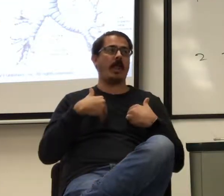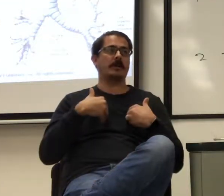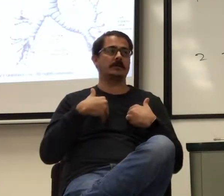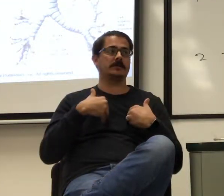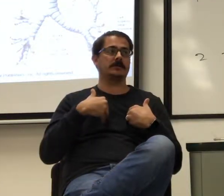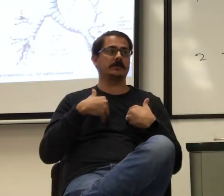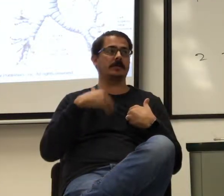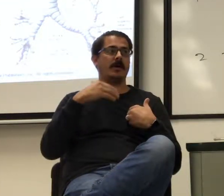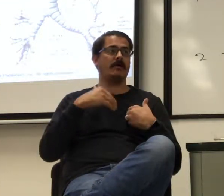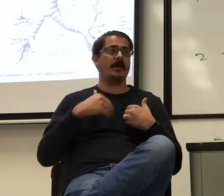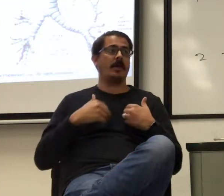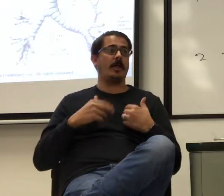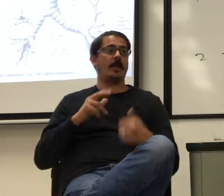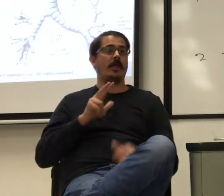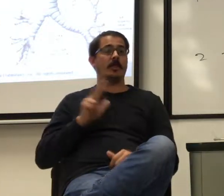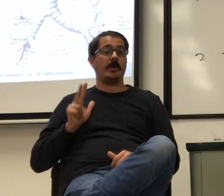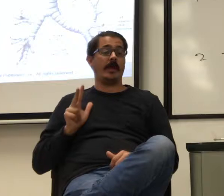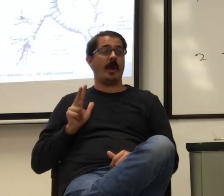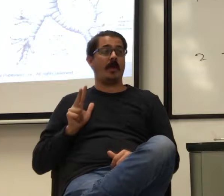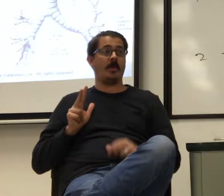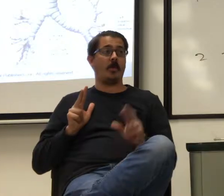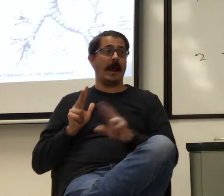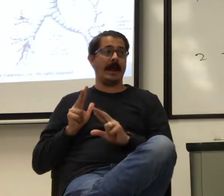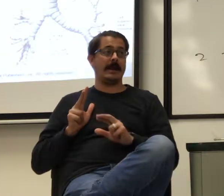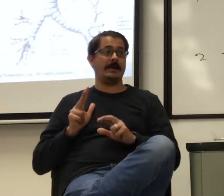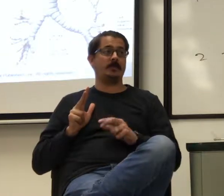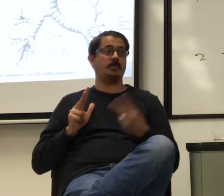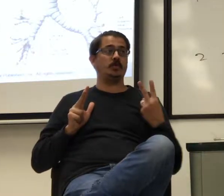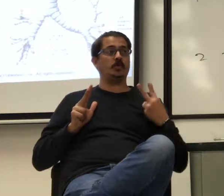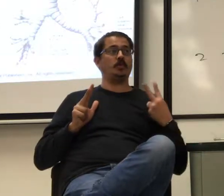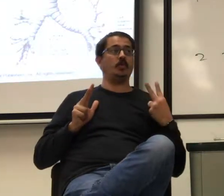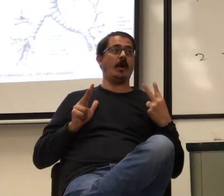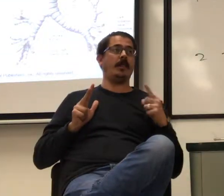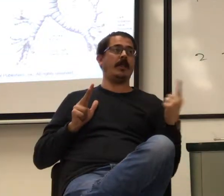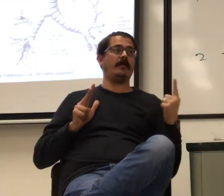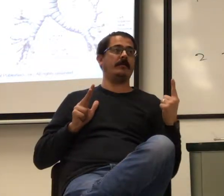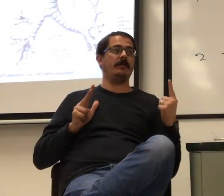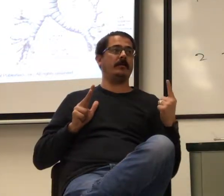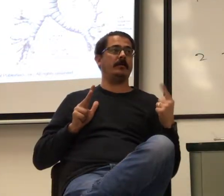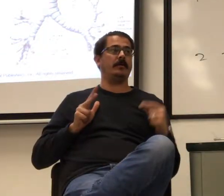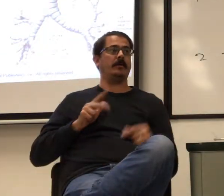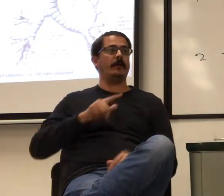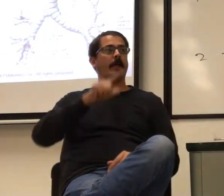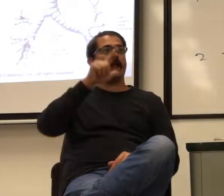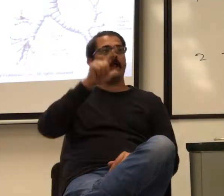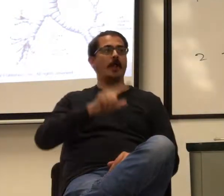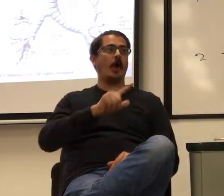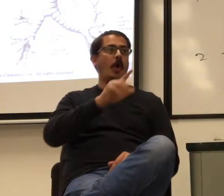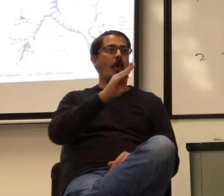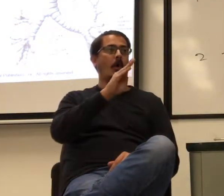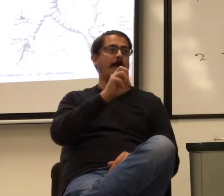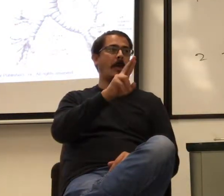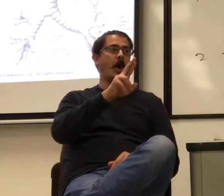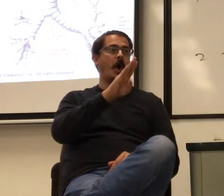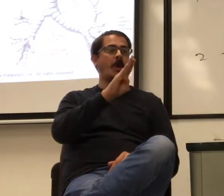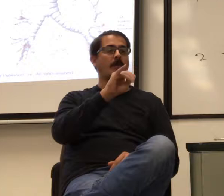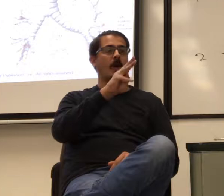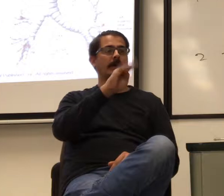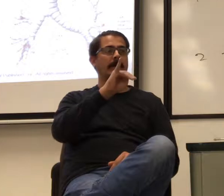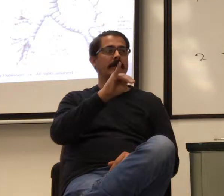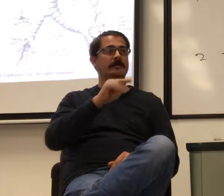You got 3 on the right, 2 on the left. So you can call them lobar bronchi for that reason. So